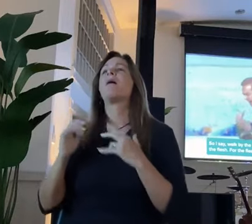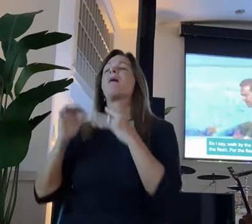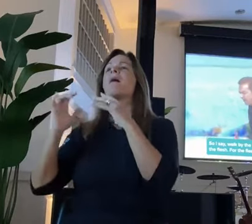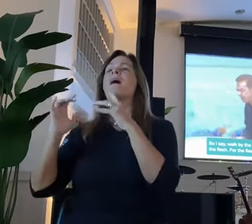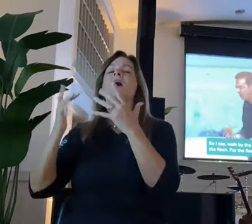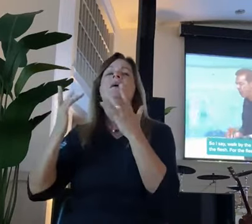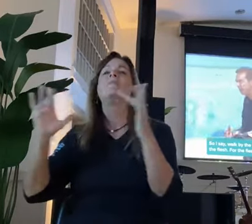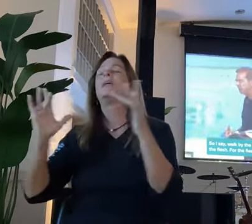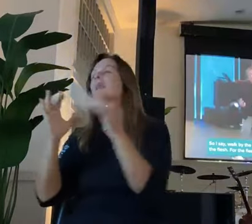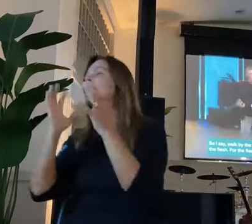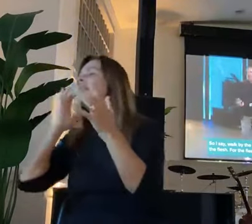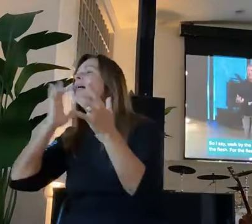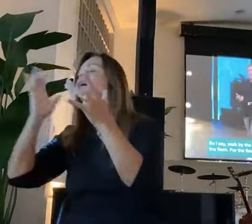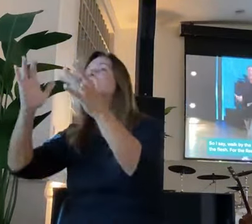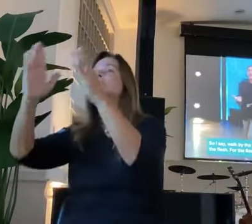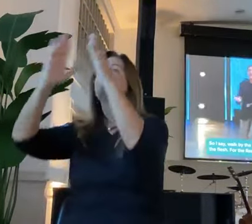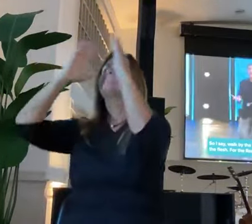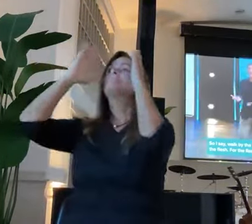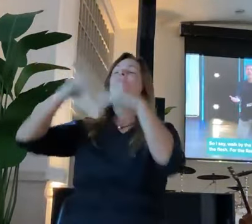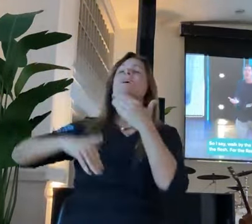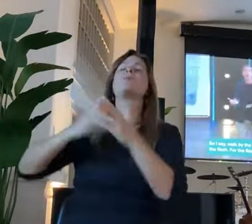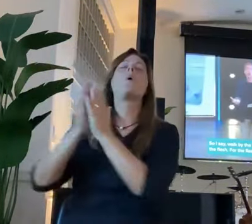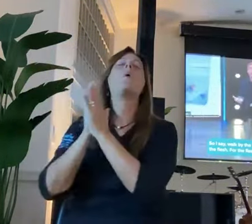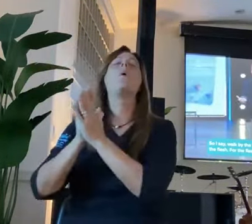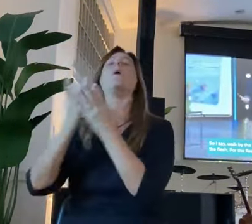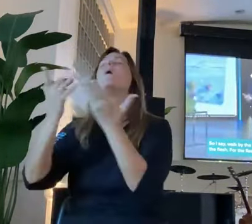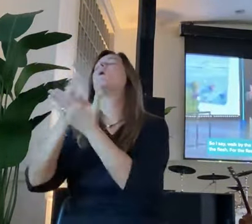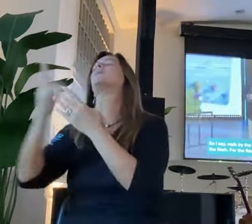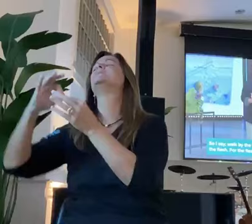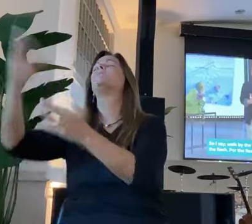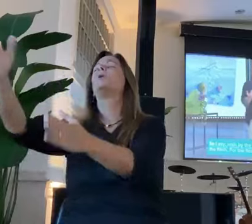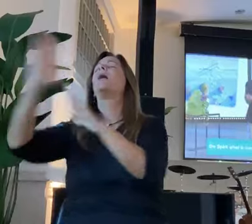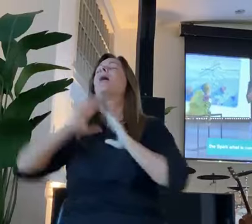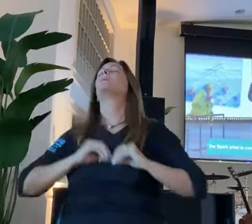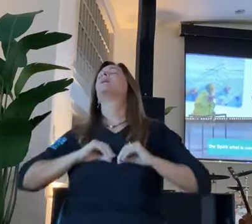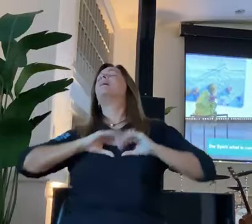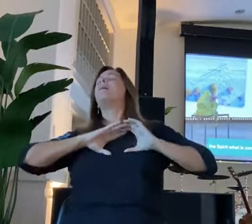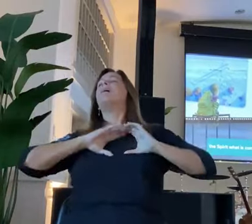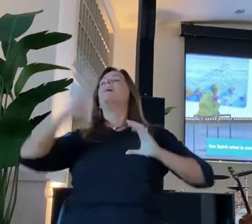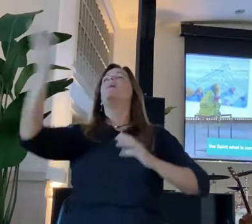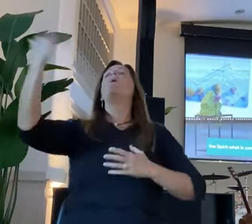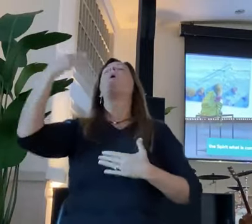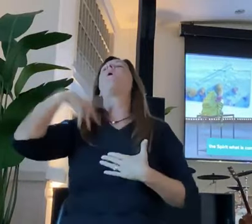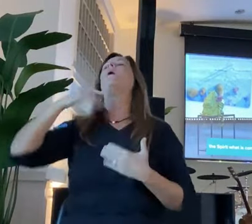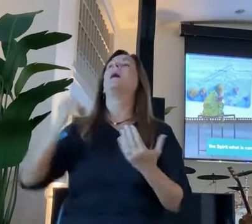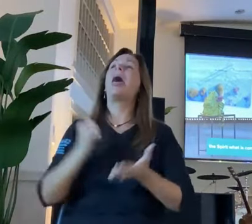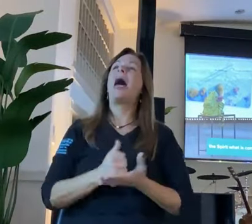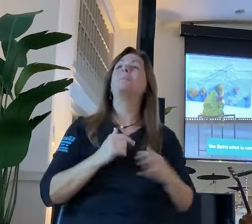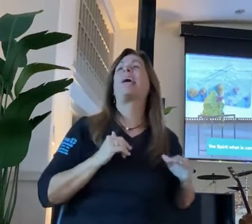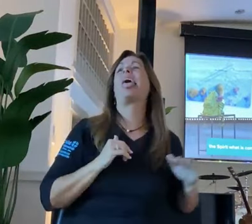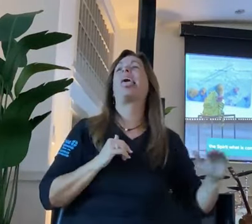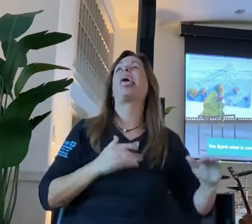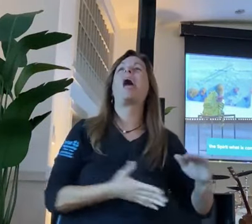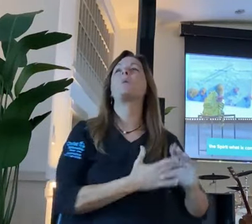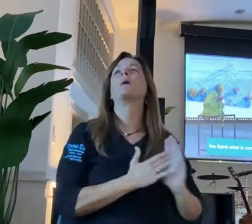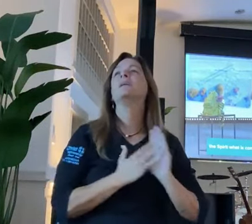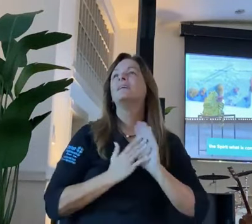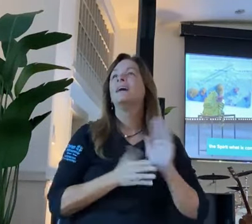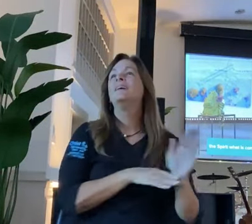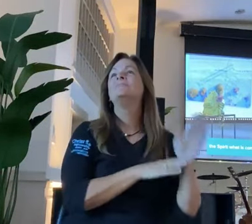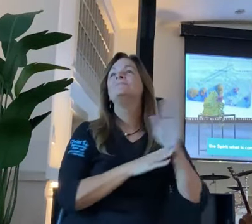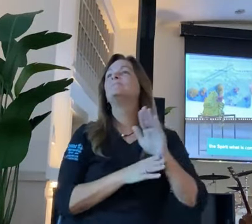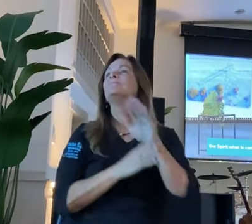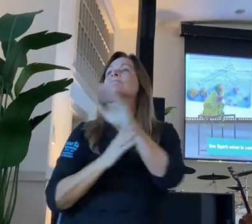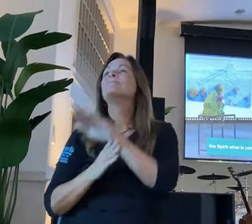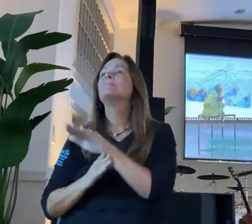Spirit, and you're mindful of the Holy Spirit, and every day you're praying, come Holy Spirit, fill me. Come Holy Spirit, fill me up. Because I used up